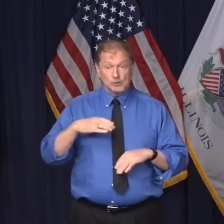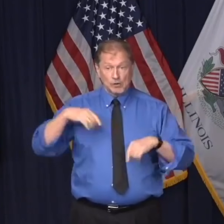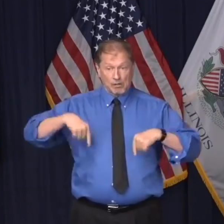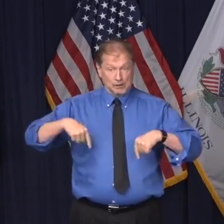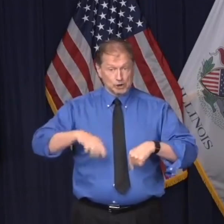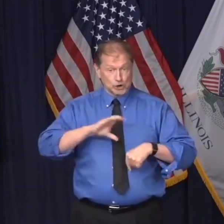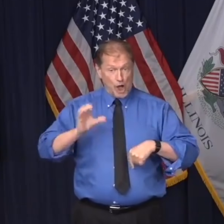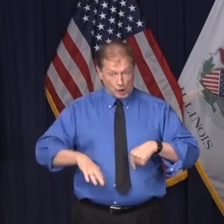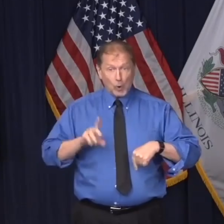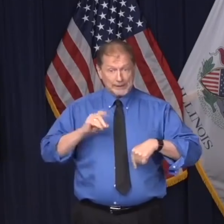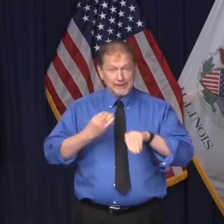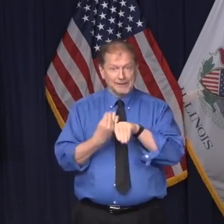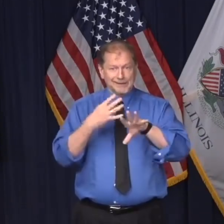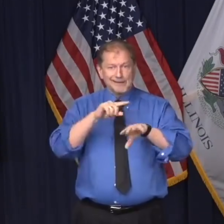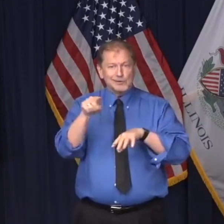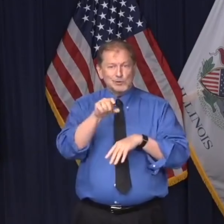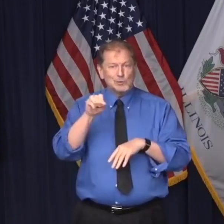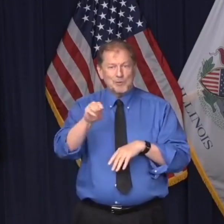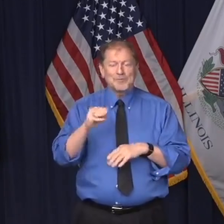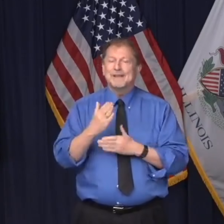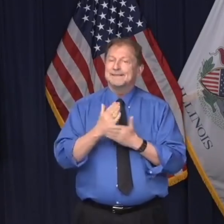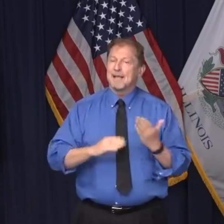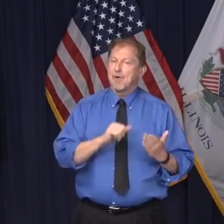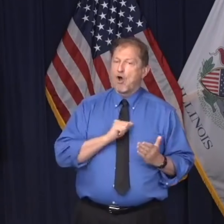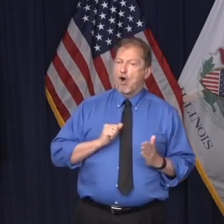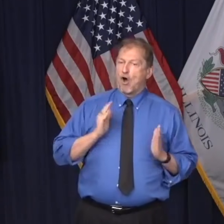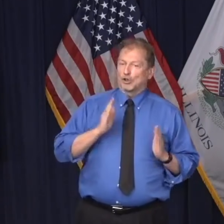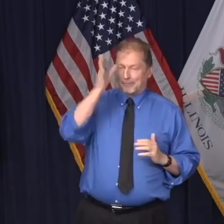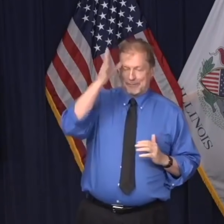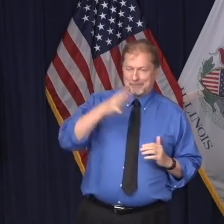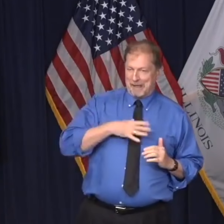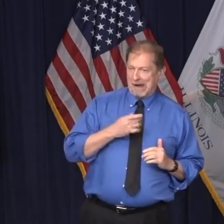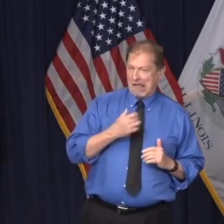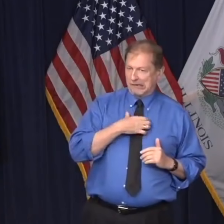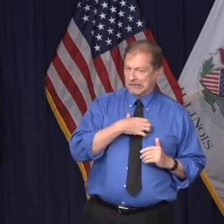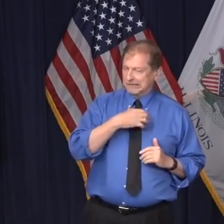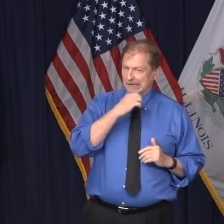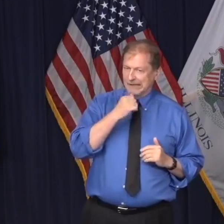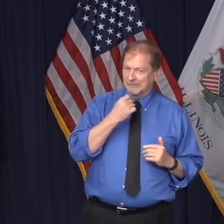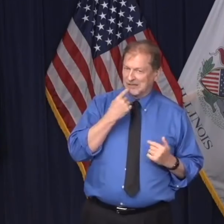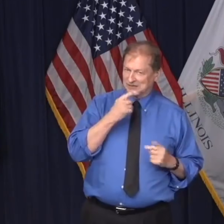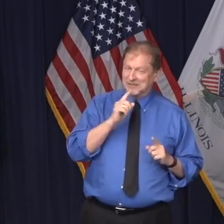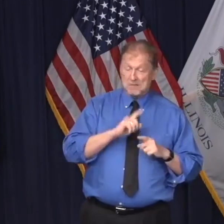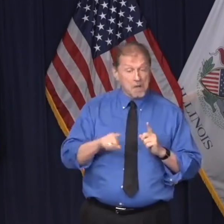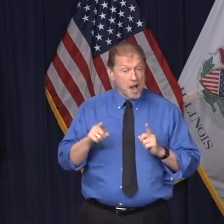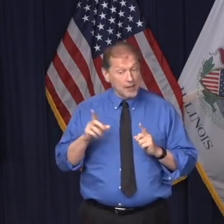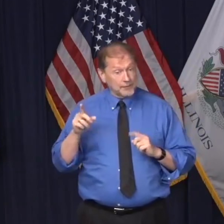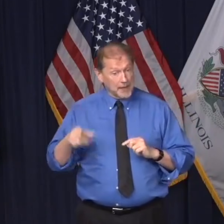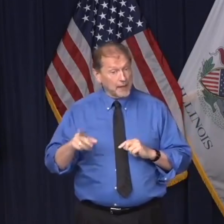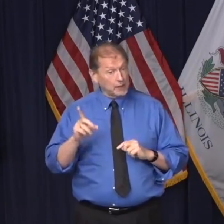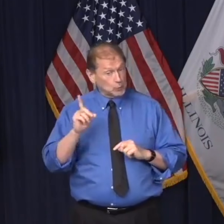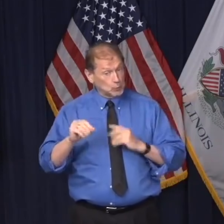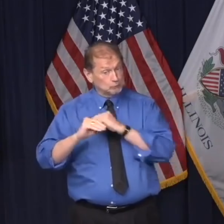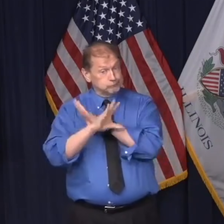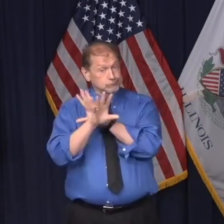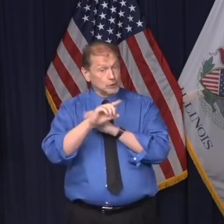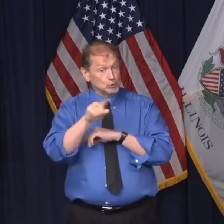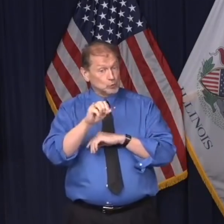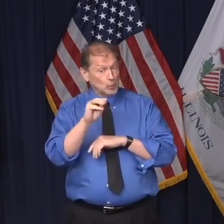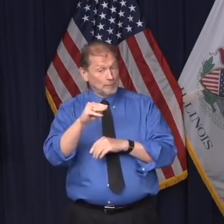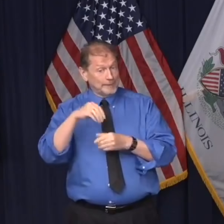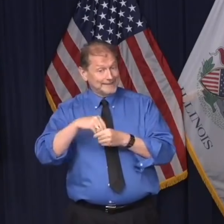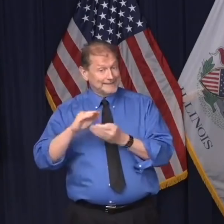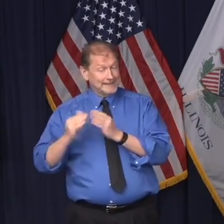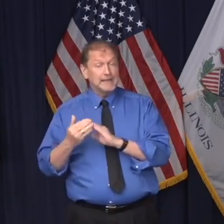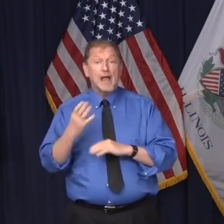I know that some of the aldermen don't feel like it's a very effective way to meet, but they are at least meeting. And so, that is something